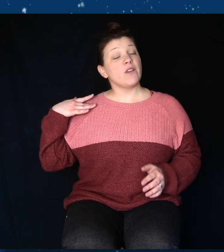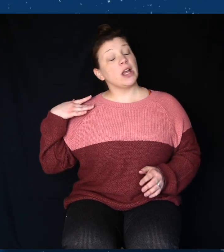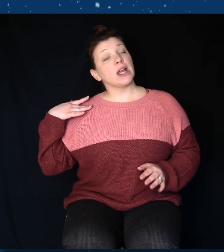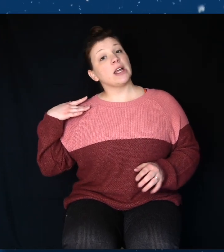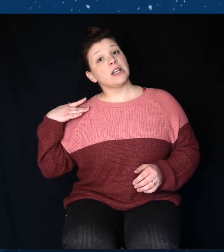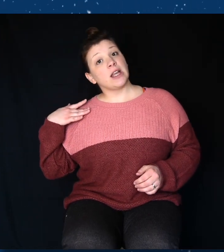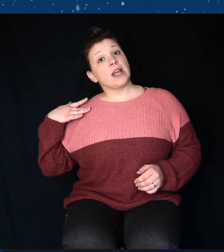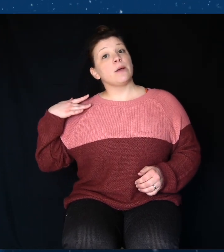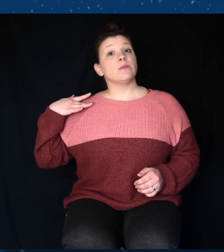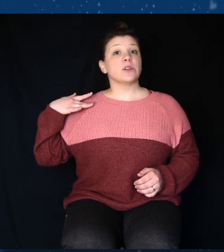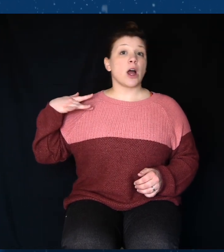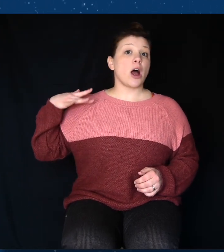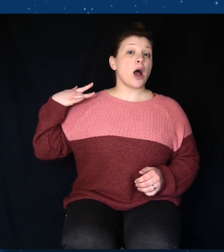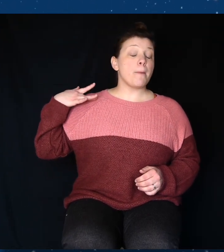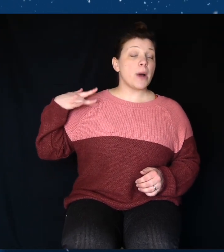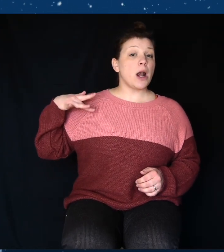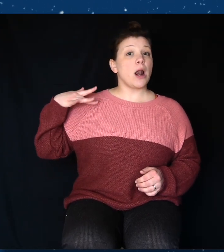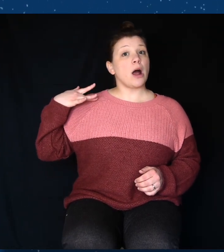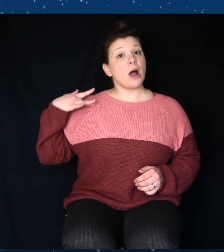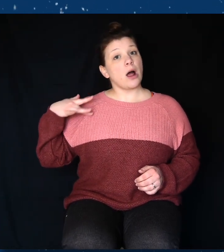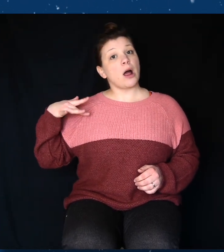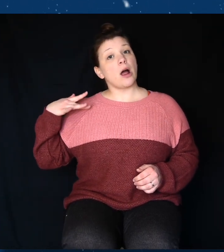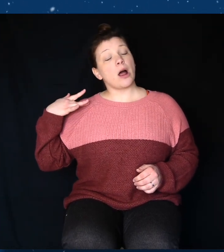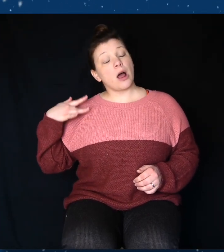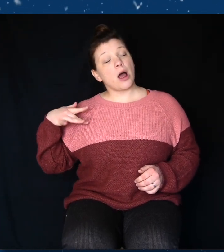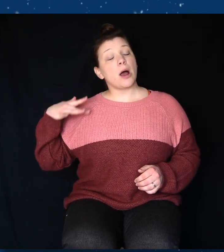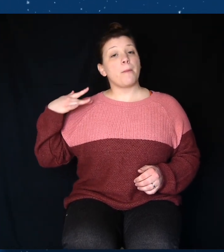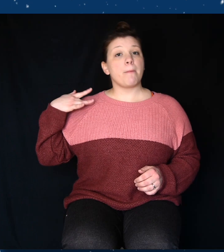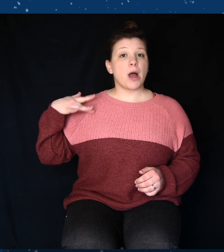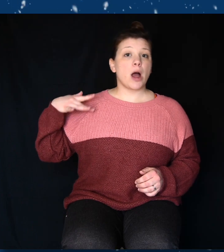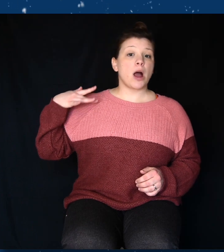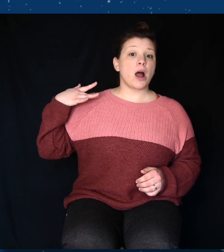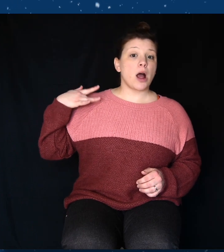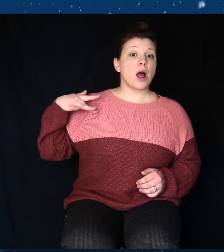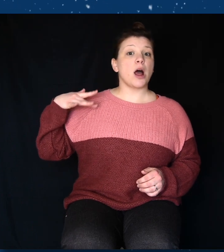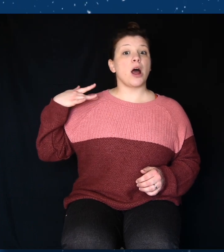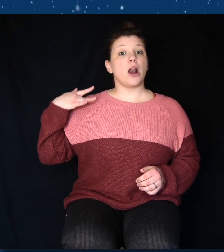Your fingertips start to come